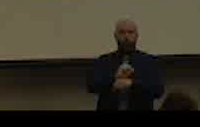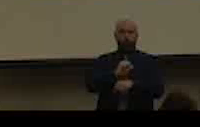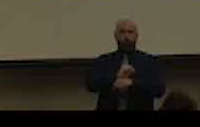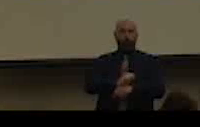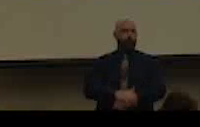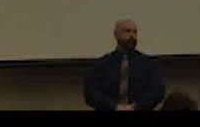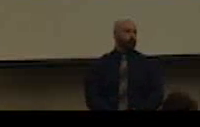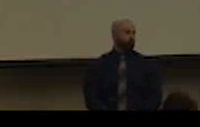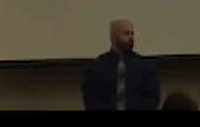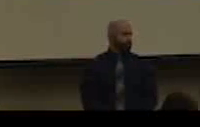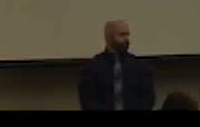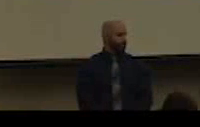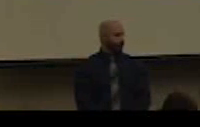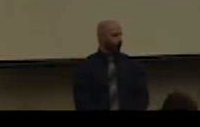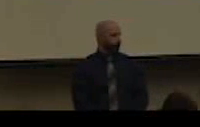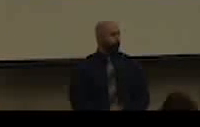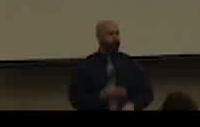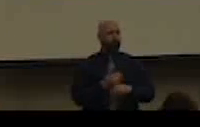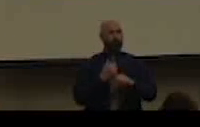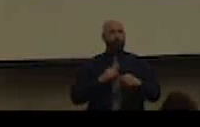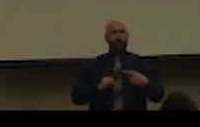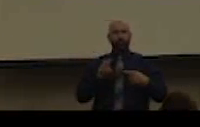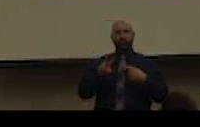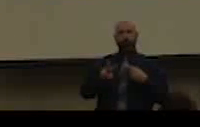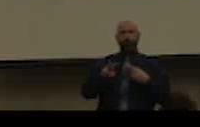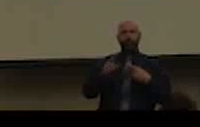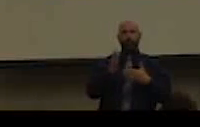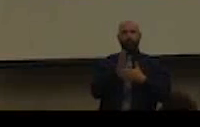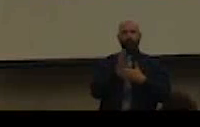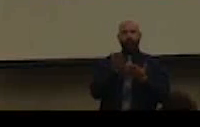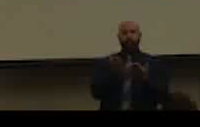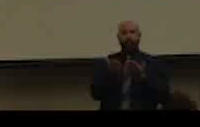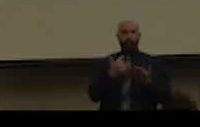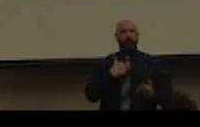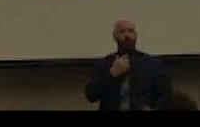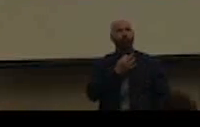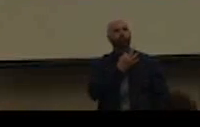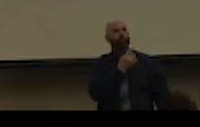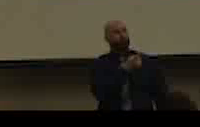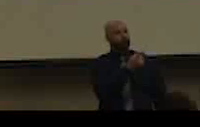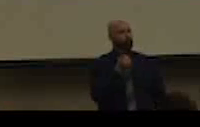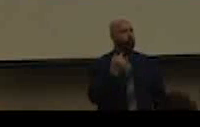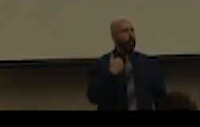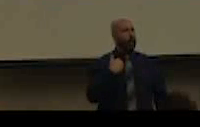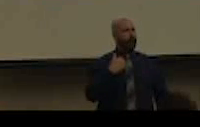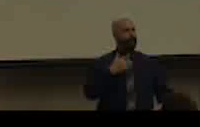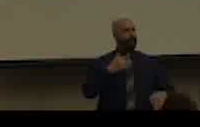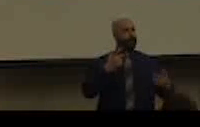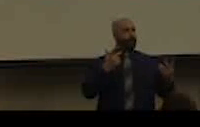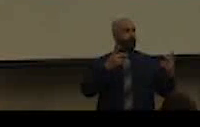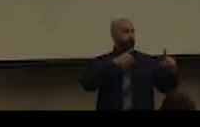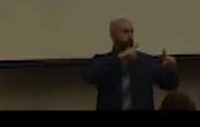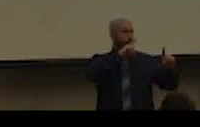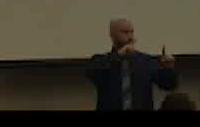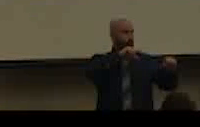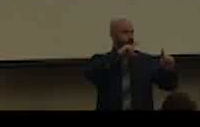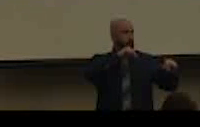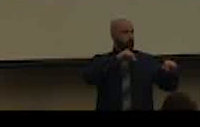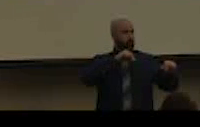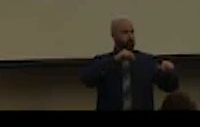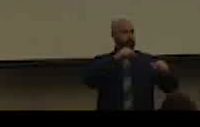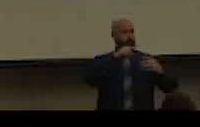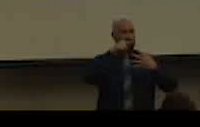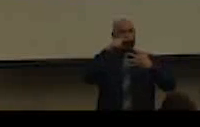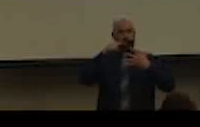Before I jump into the shared services, I'm curious if folks have any immediate reactions on any of those four